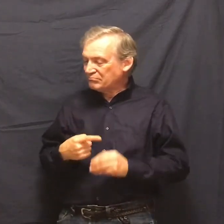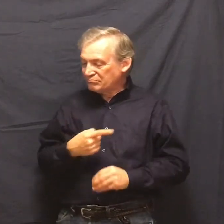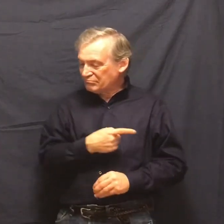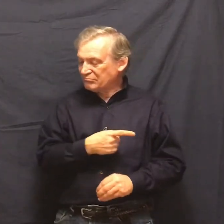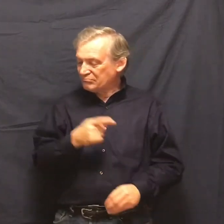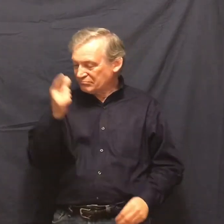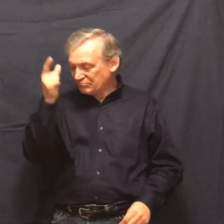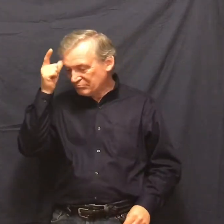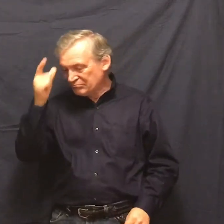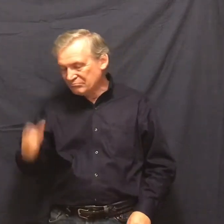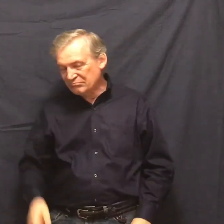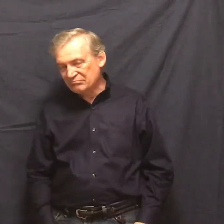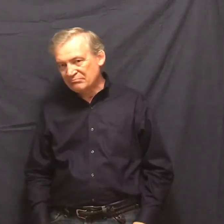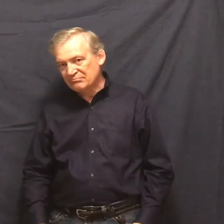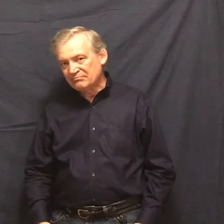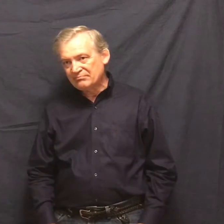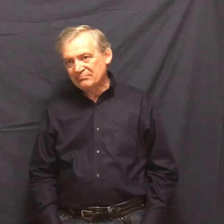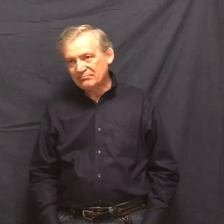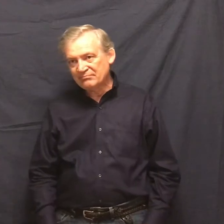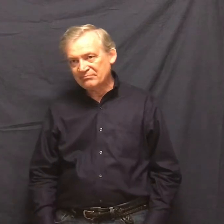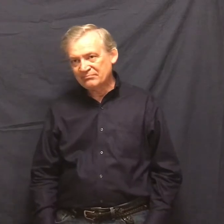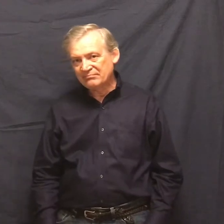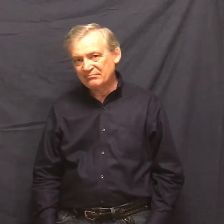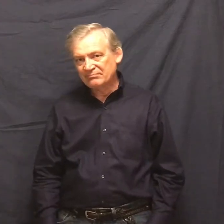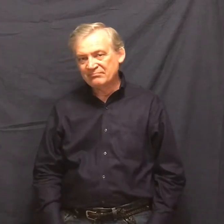He leaned over the table and snapped the corner of a loose card.